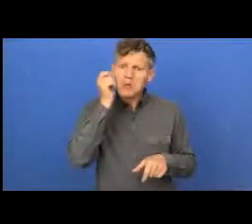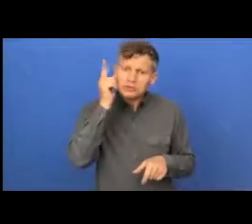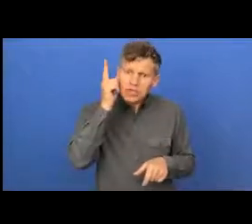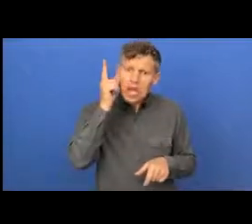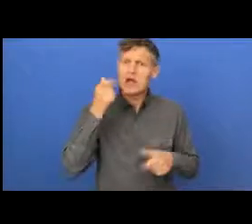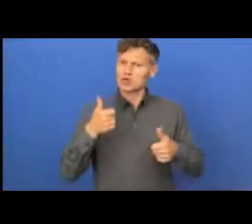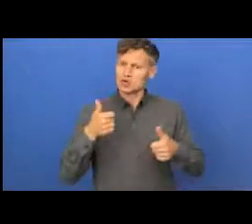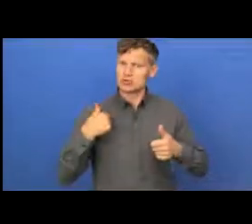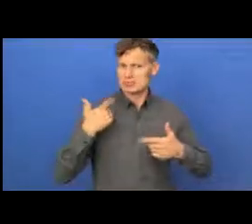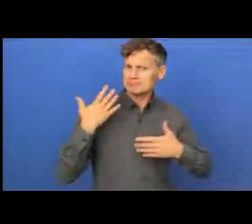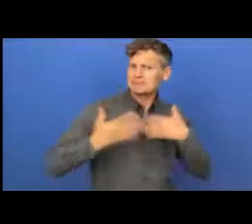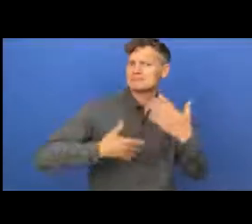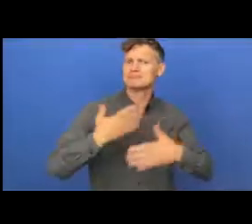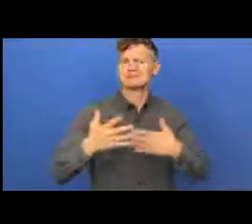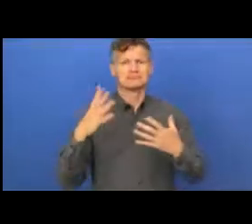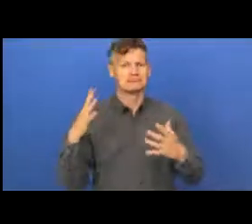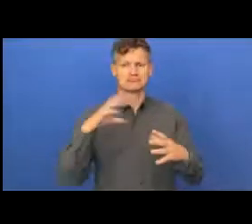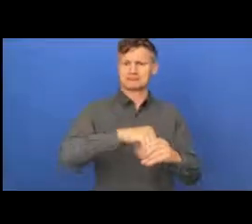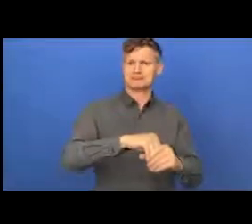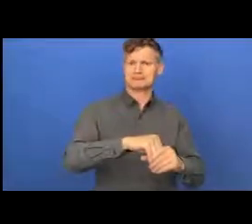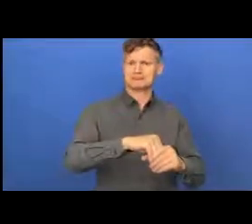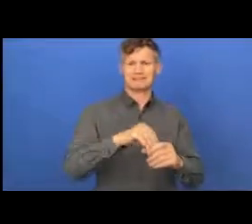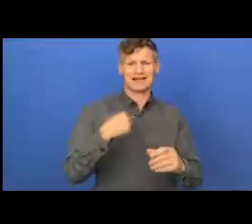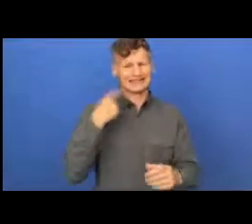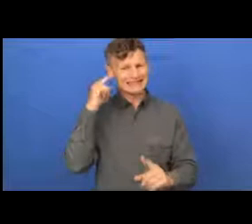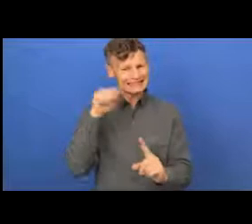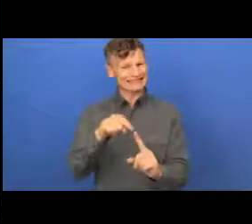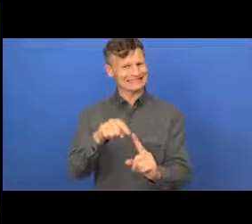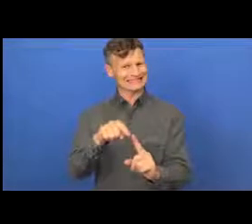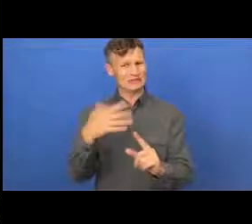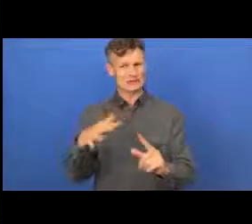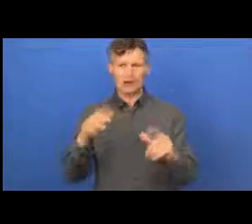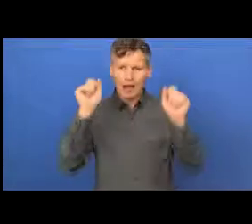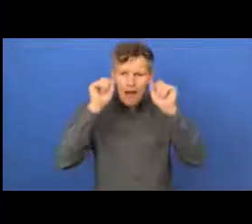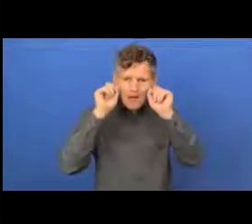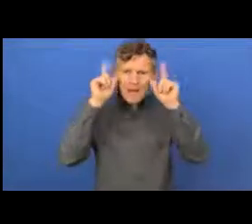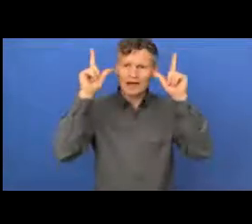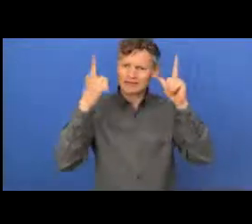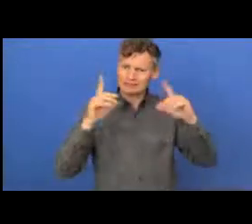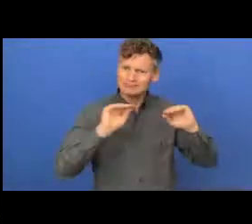Awareness packed with information and knowledge